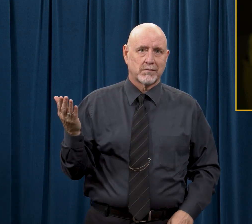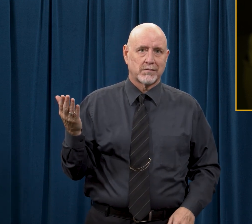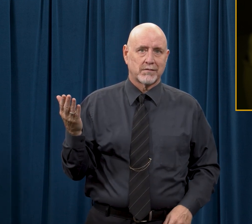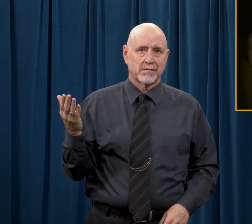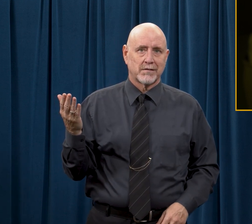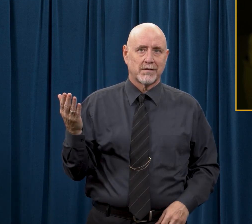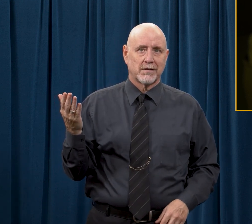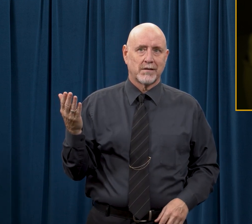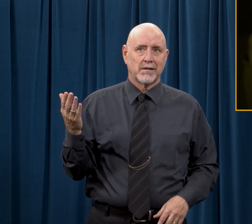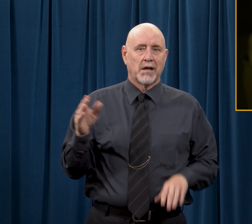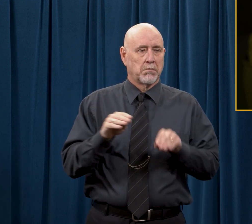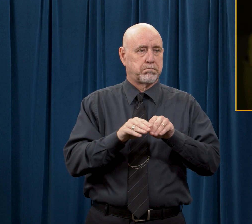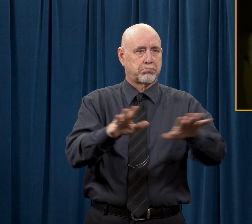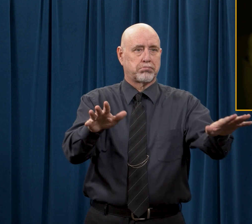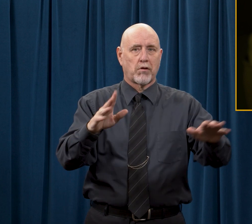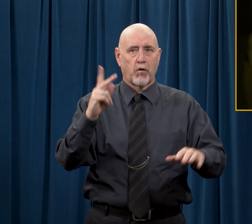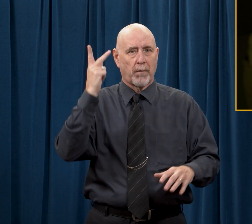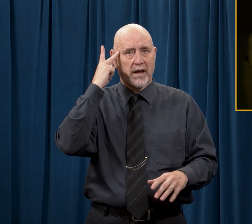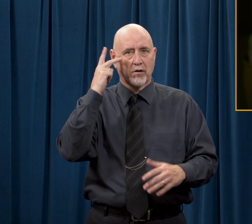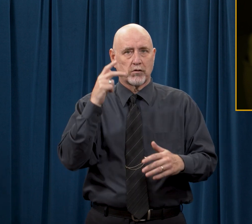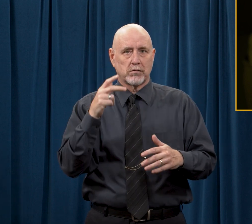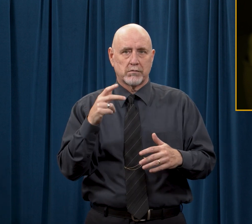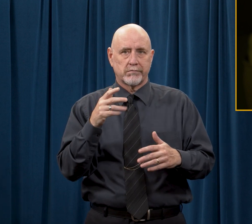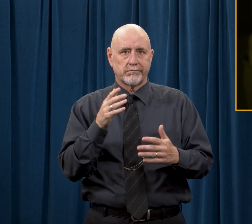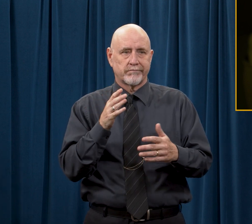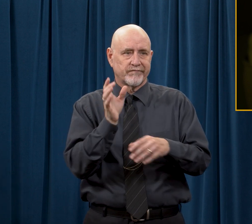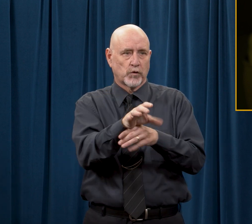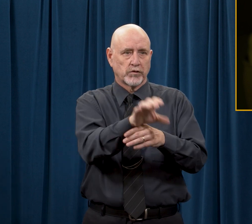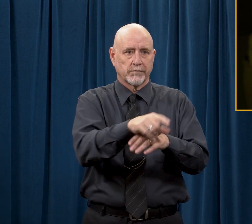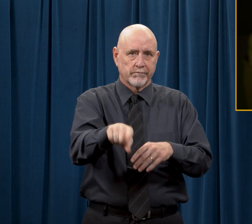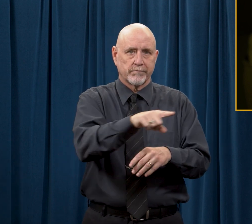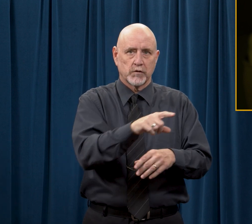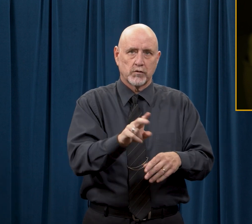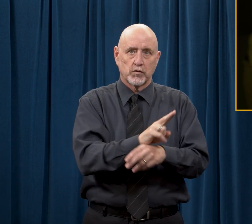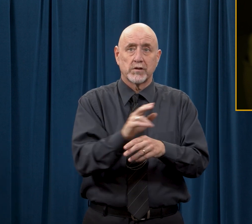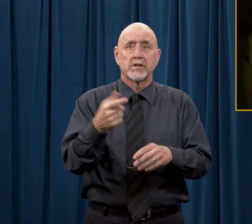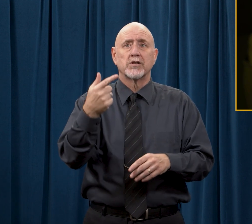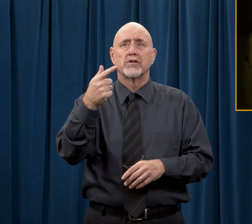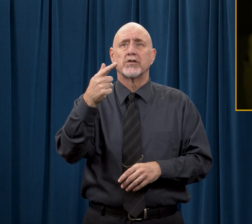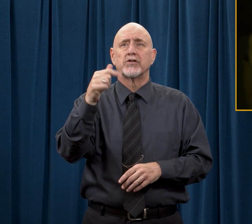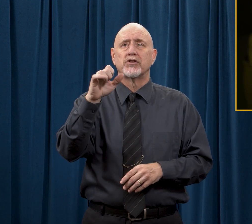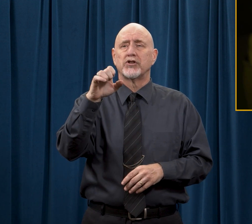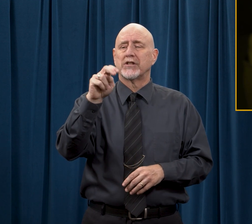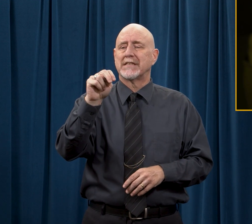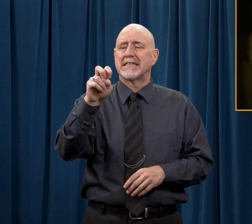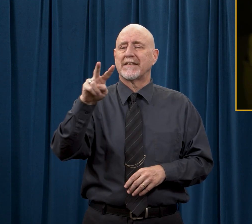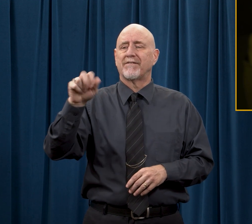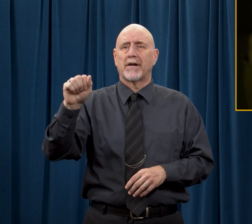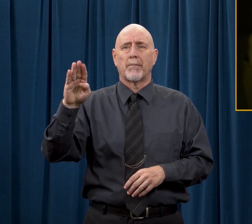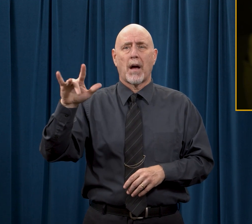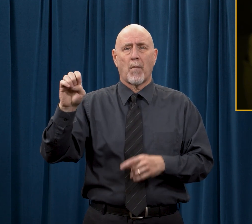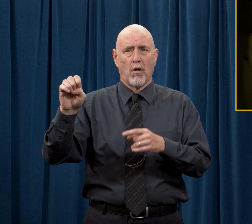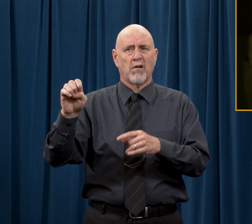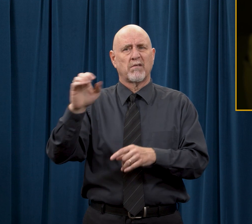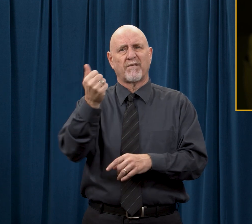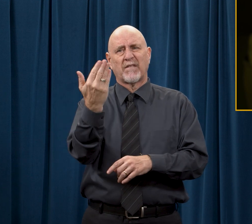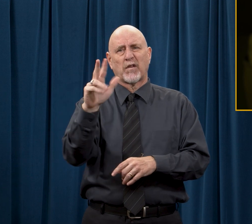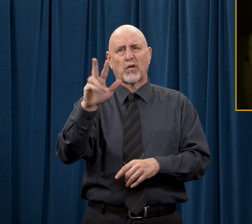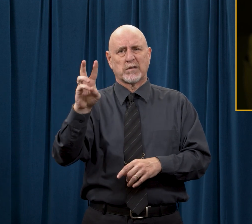king and it was pushed through politically. The Geneva Bible came about